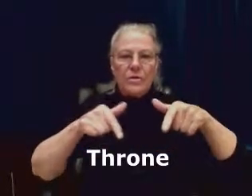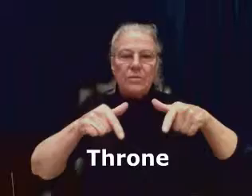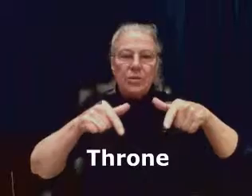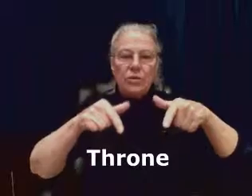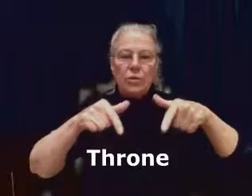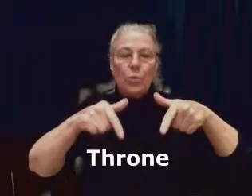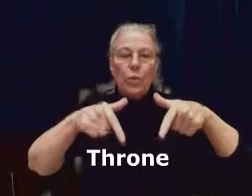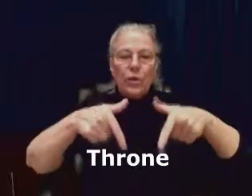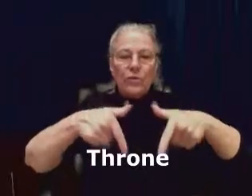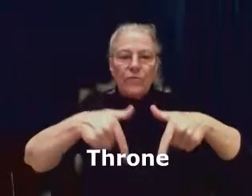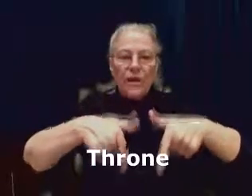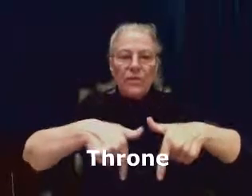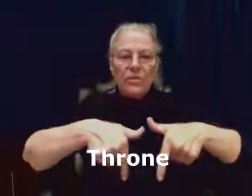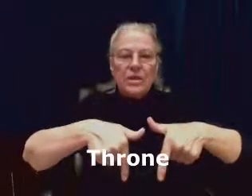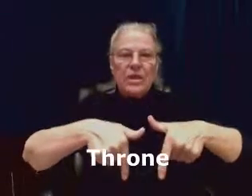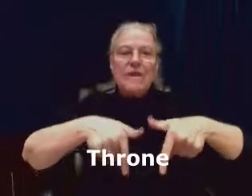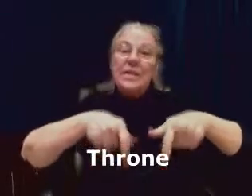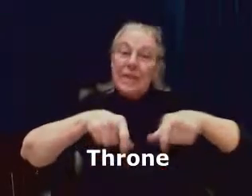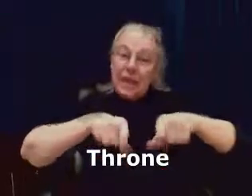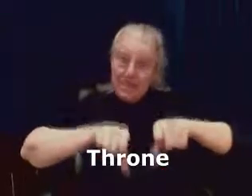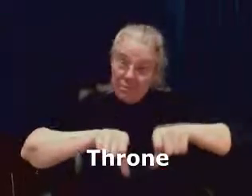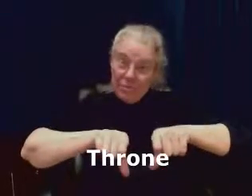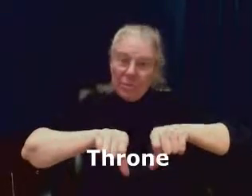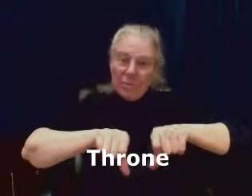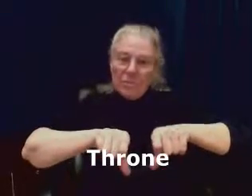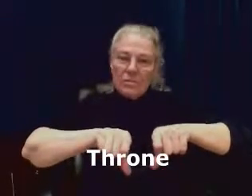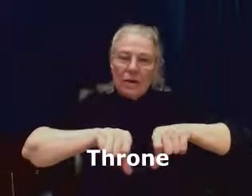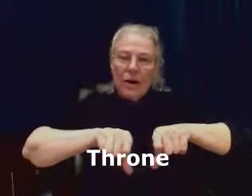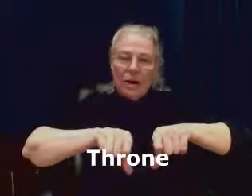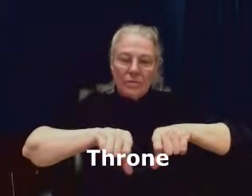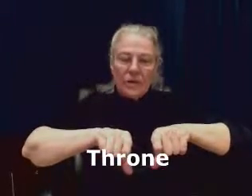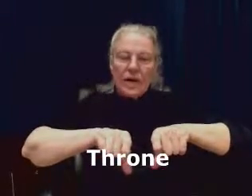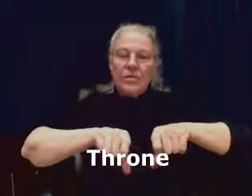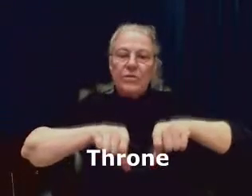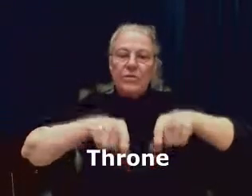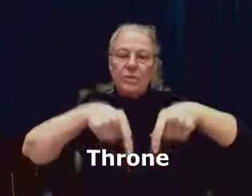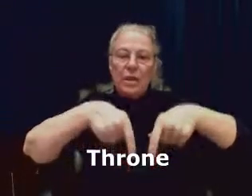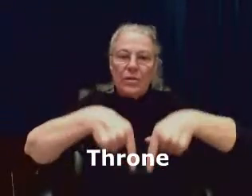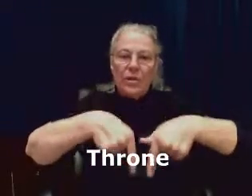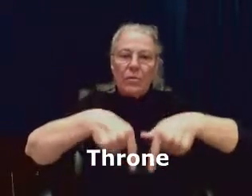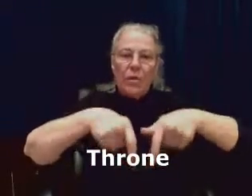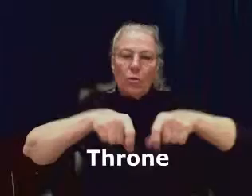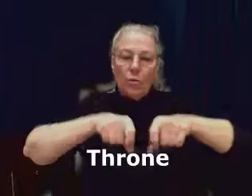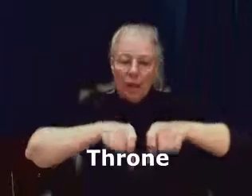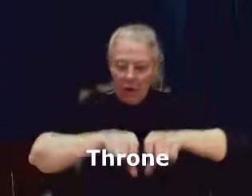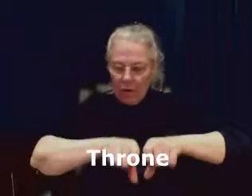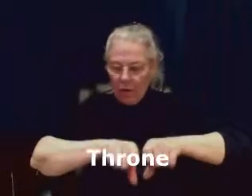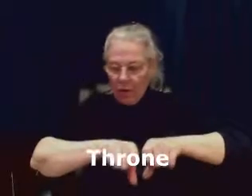to use your pointer fingers to designate the legs of the throne. Throne.